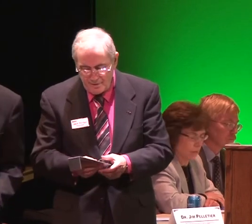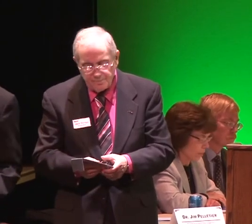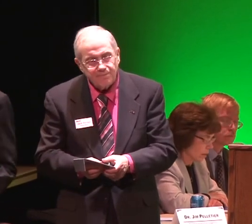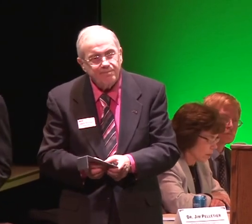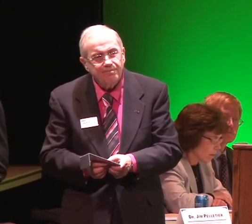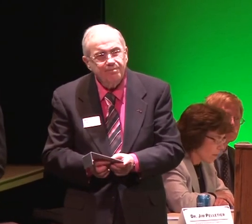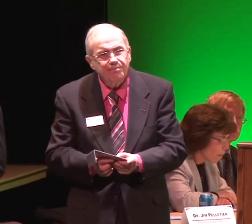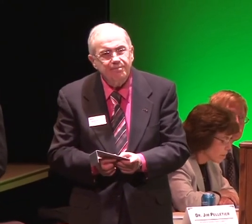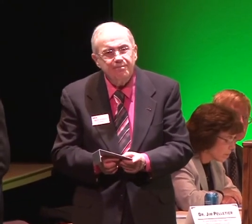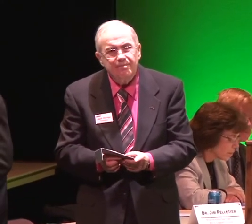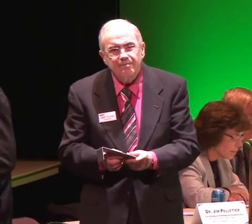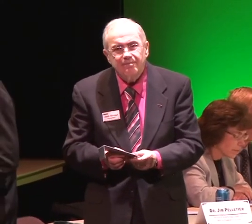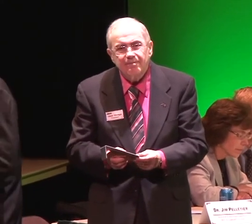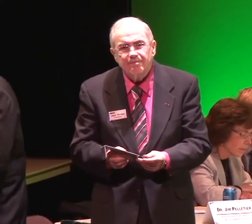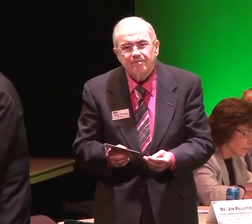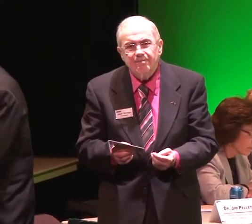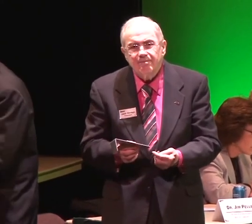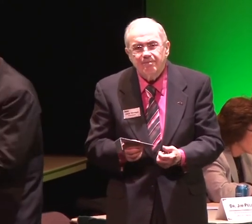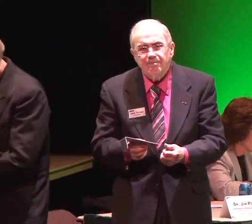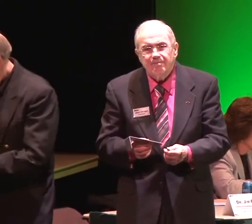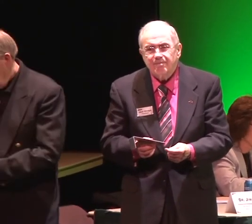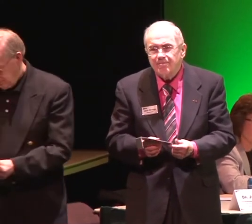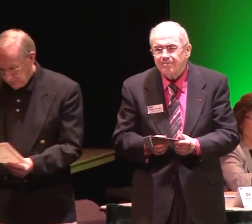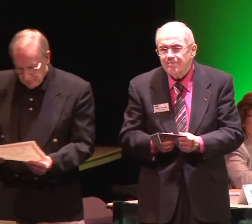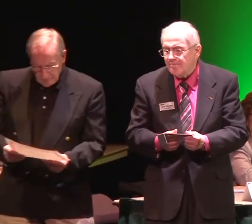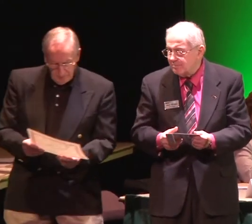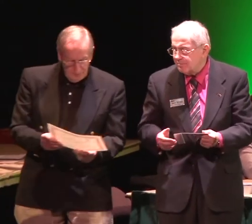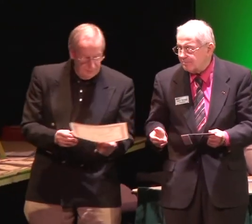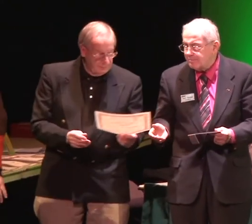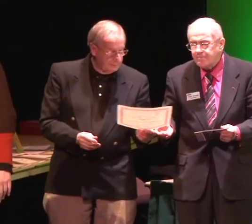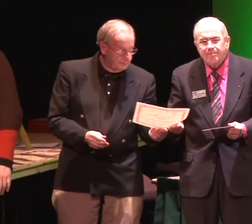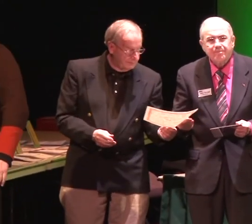From Westport Middle School, Lindsay C. Barabee.